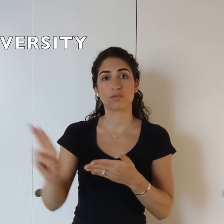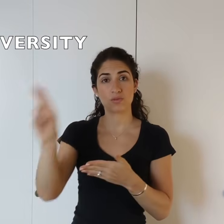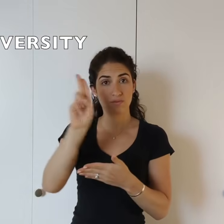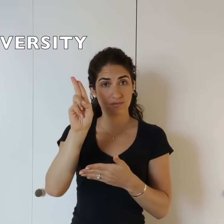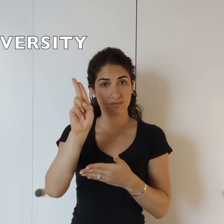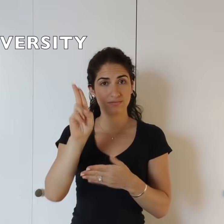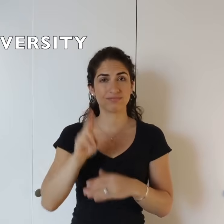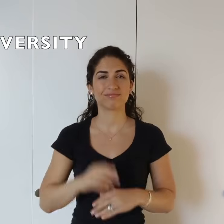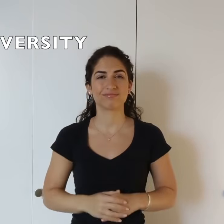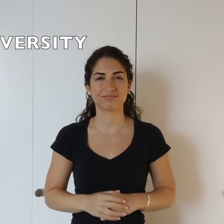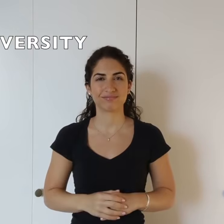University,